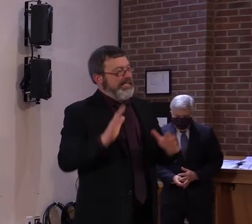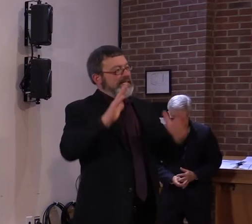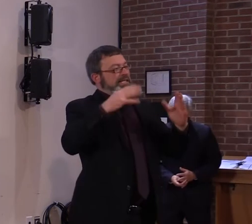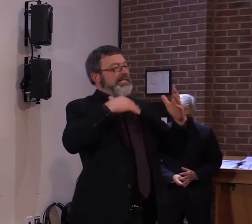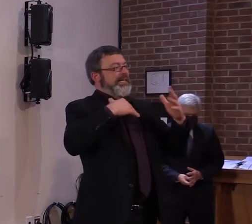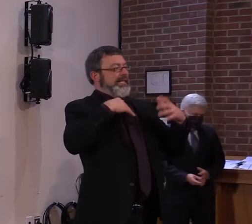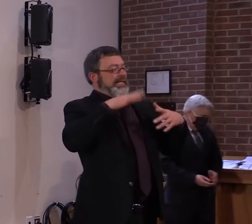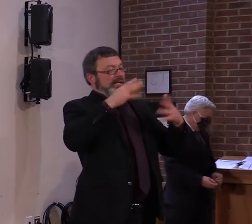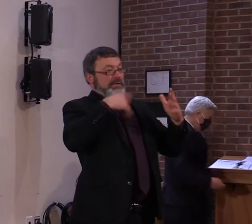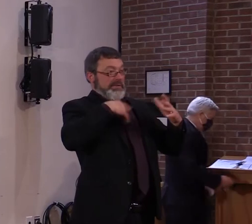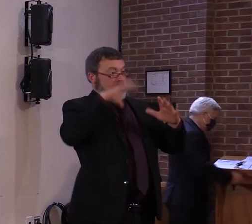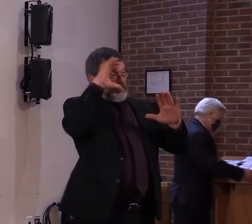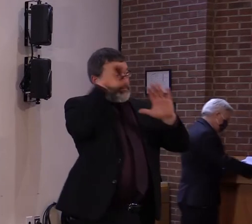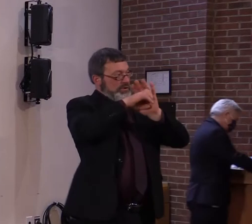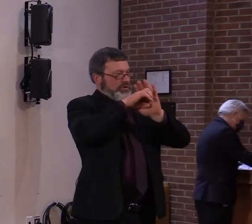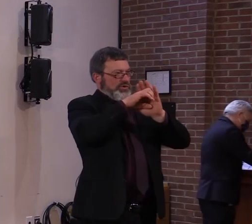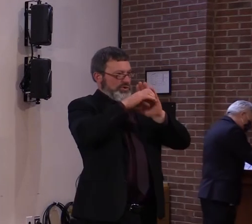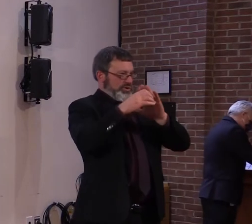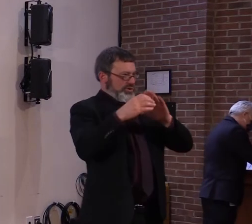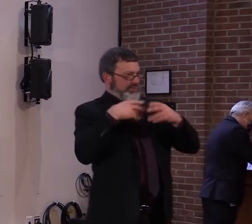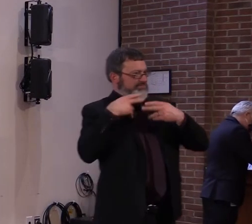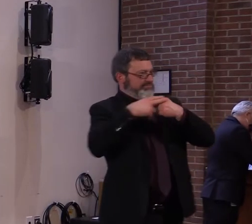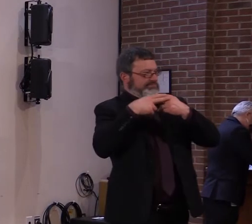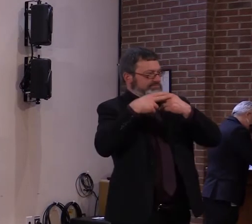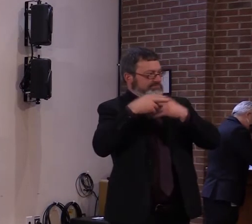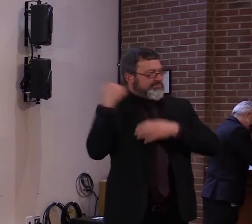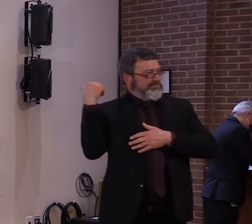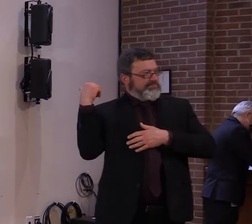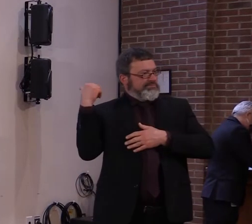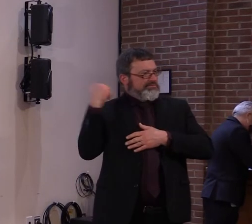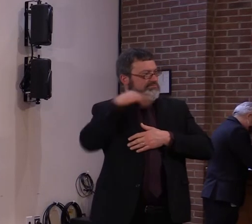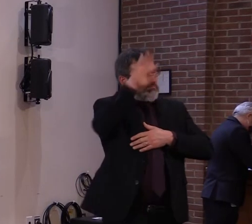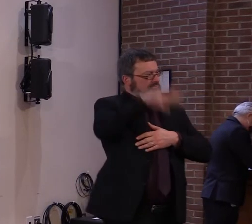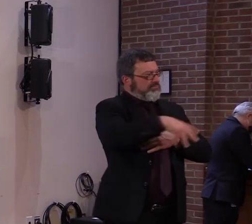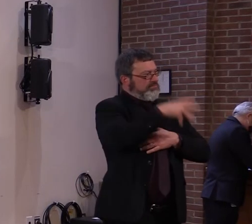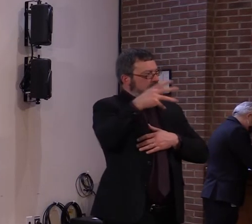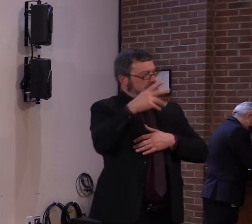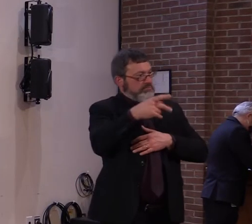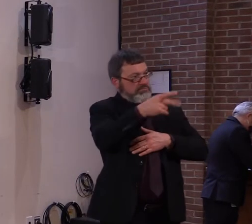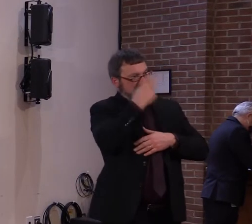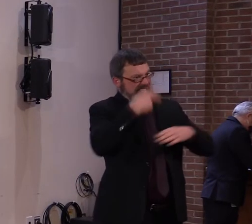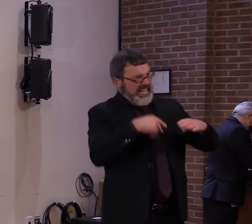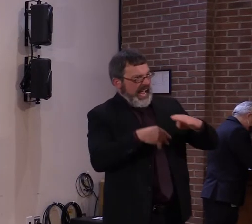graph going to exponential growth. So,